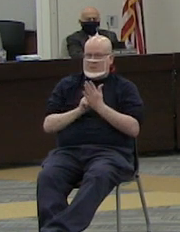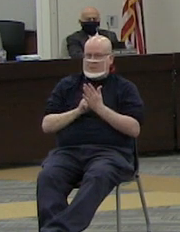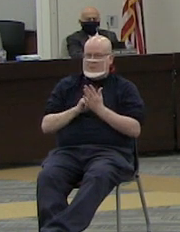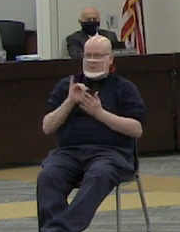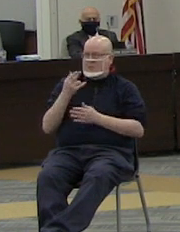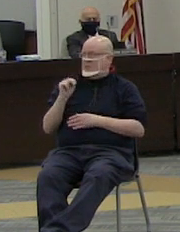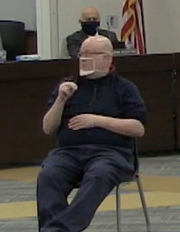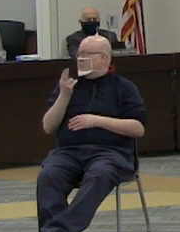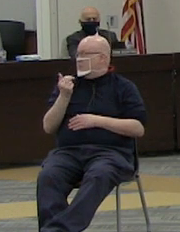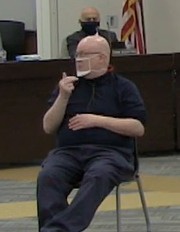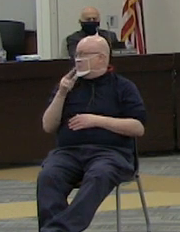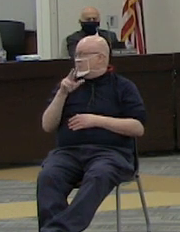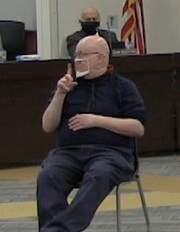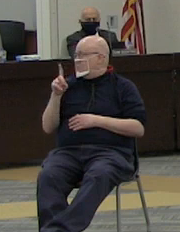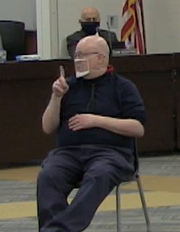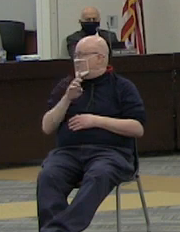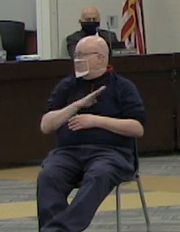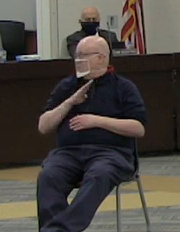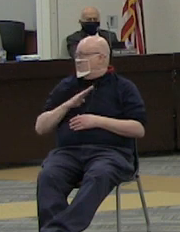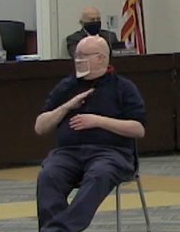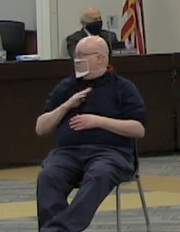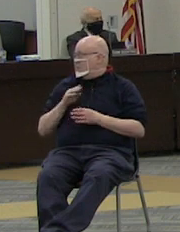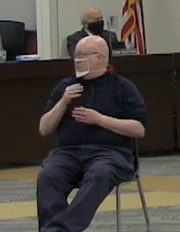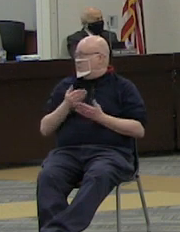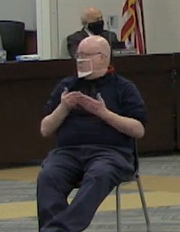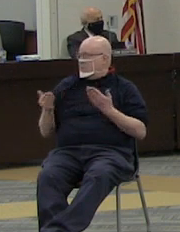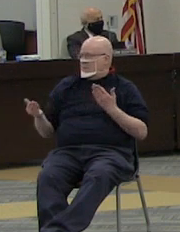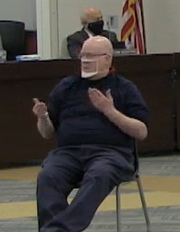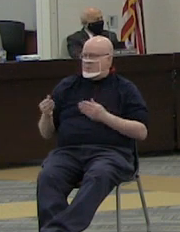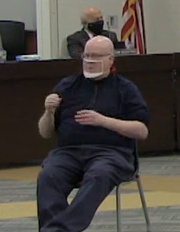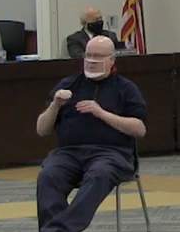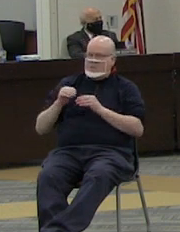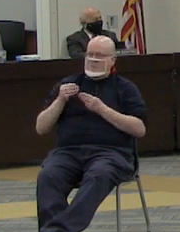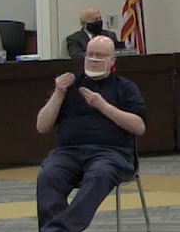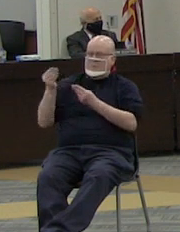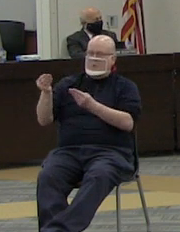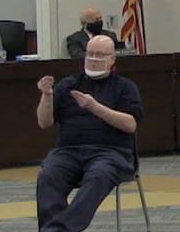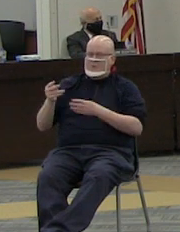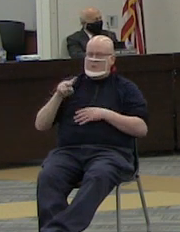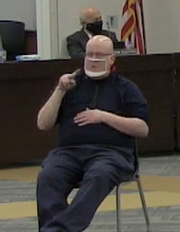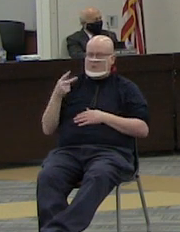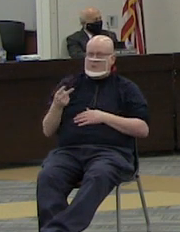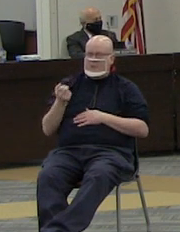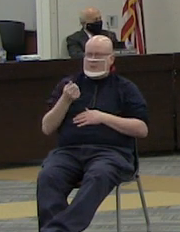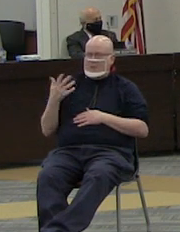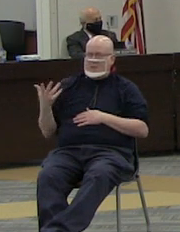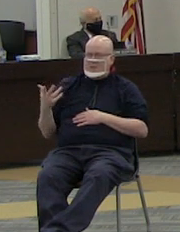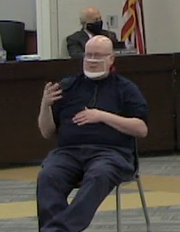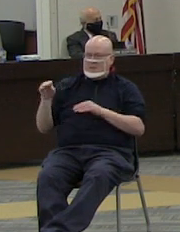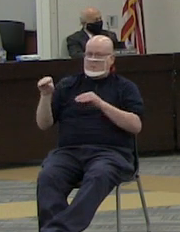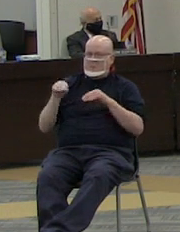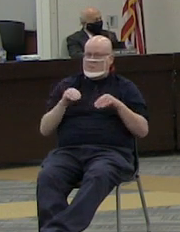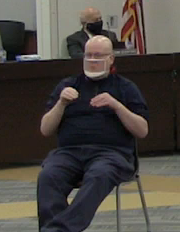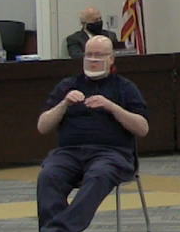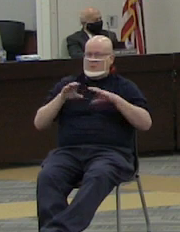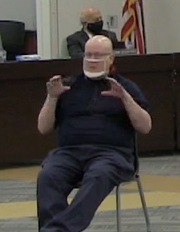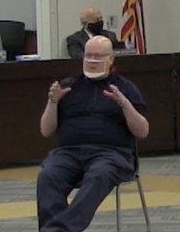13th, 2021 board materials? So moved. Second. Is there anything to be pulled to action or closed?